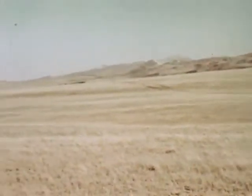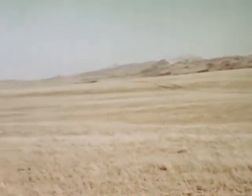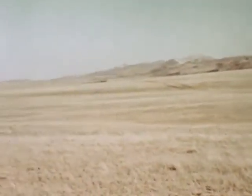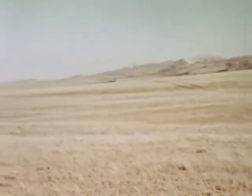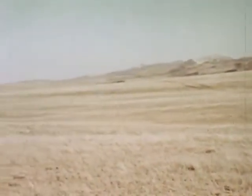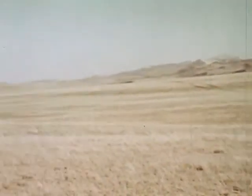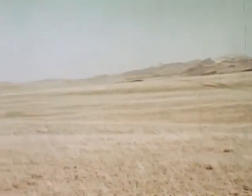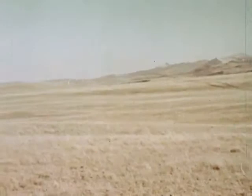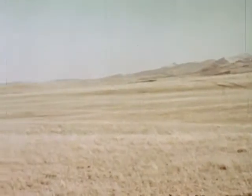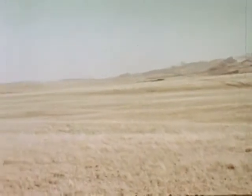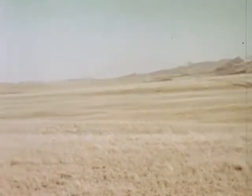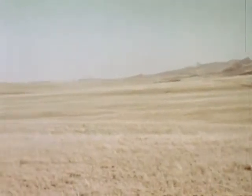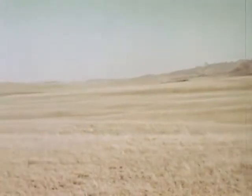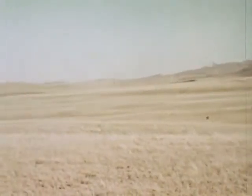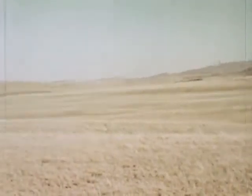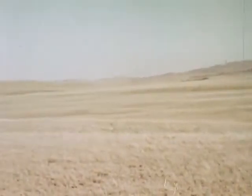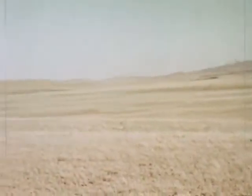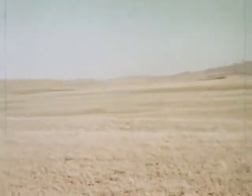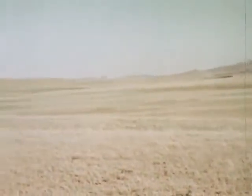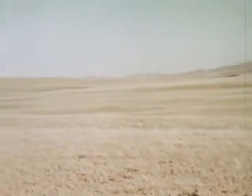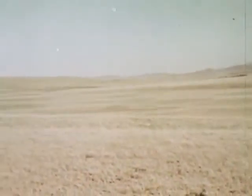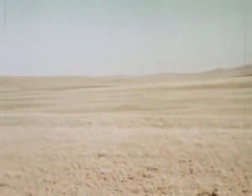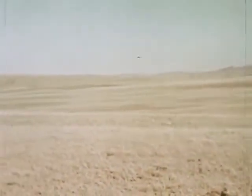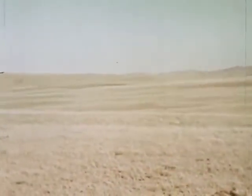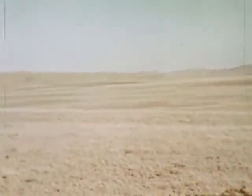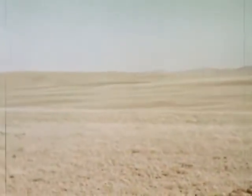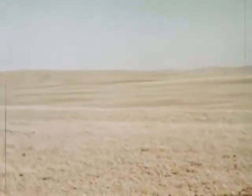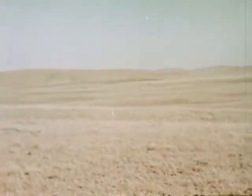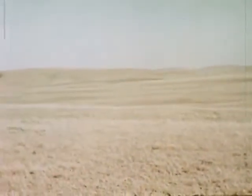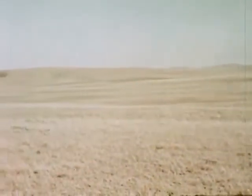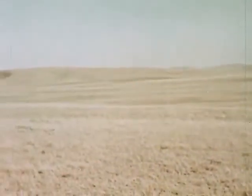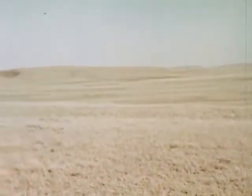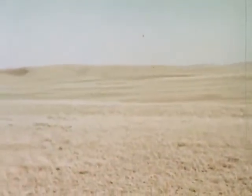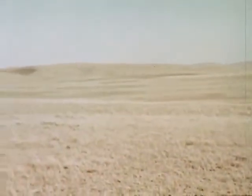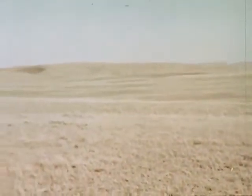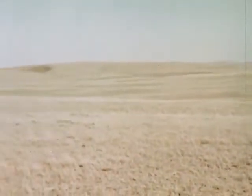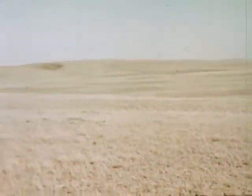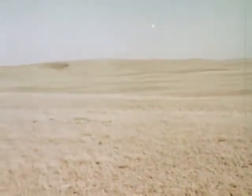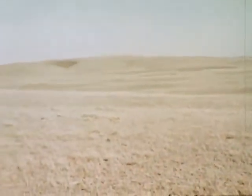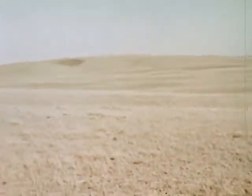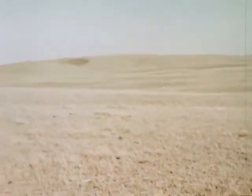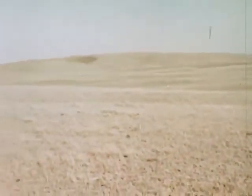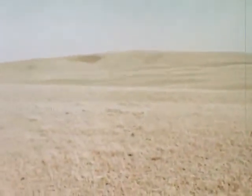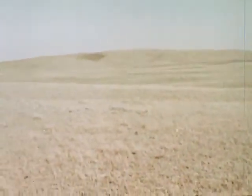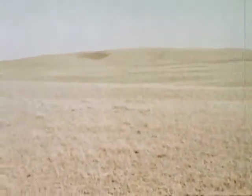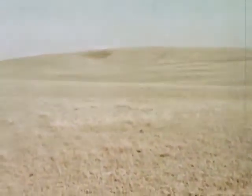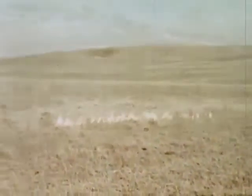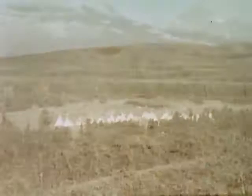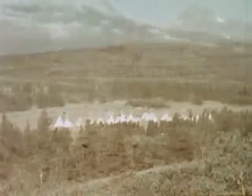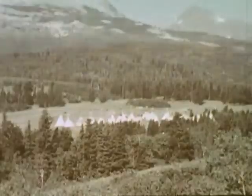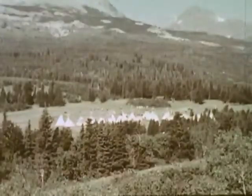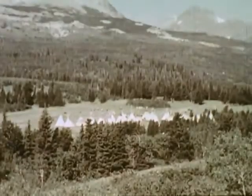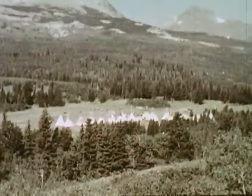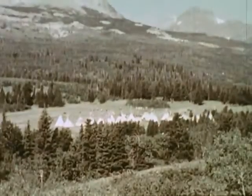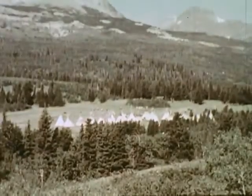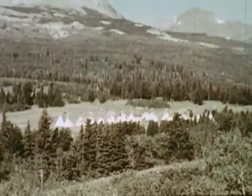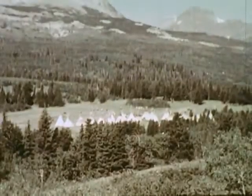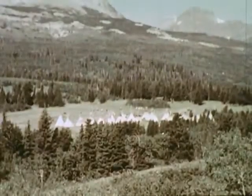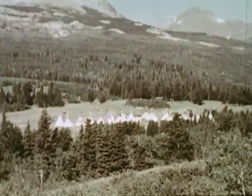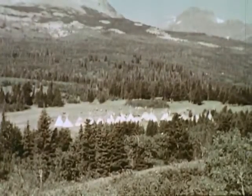Where the mountains break away to the rolling plains, in the land of the Blackfeet, such a powwow is in progress. Here,